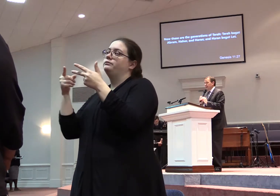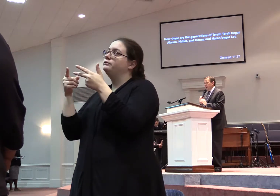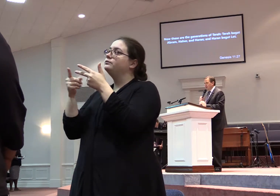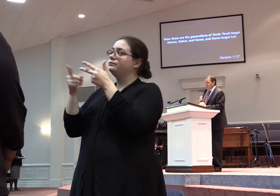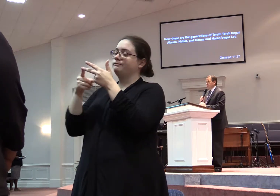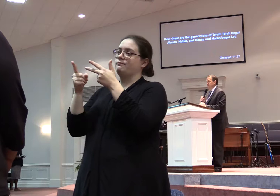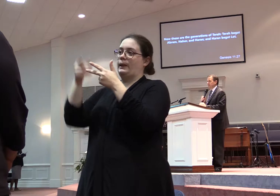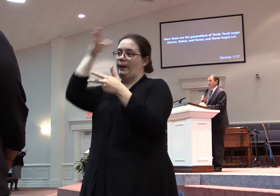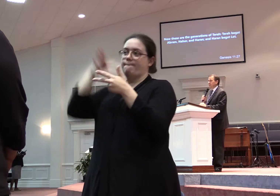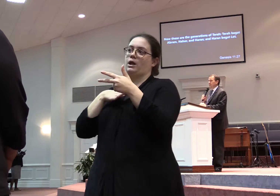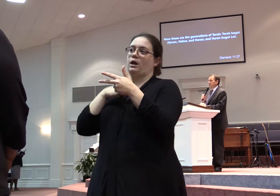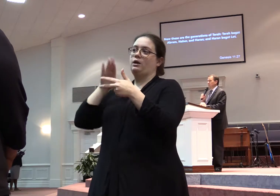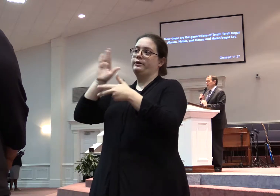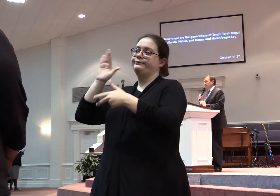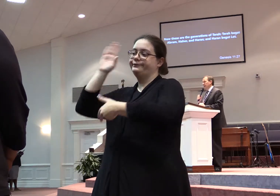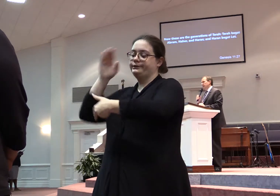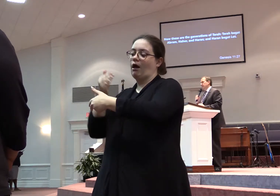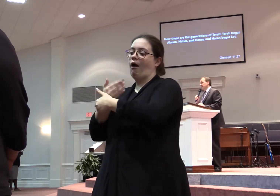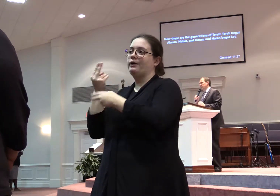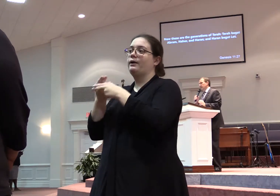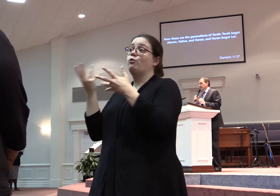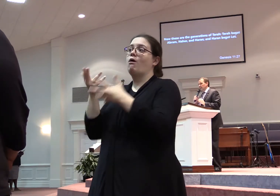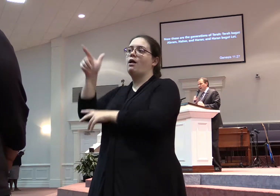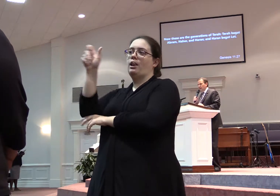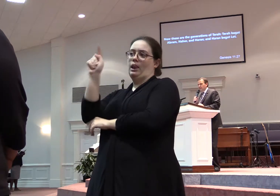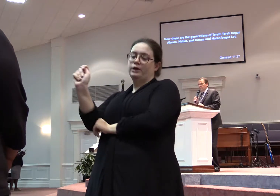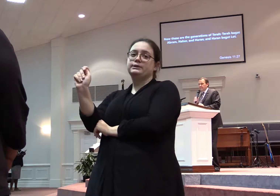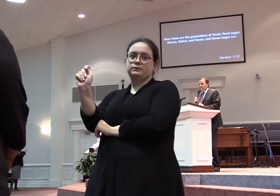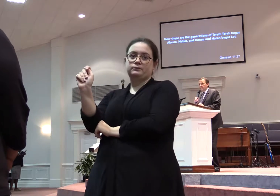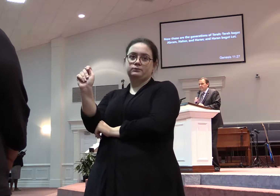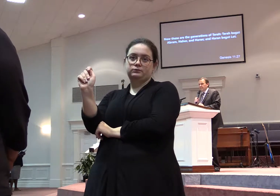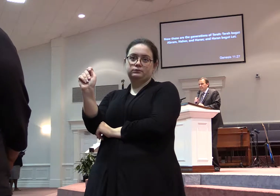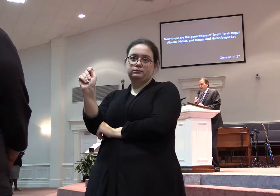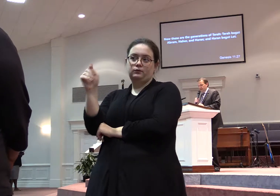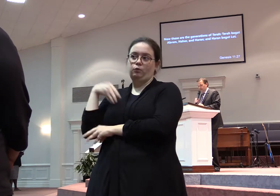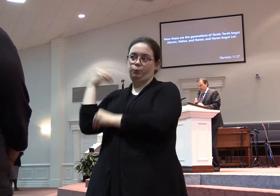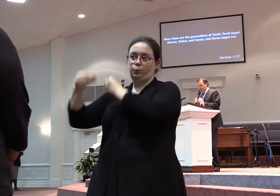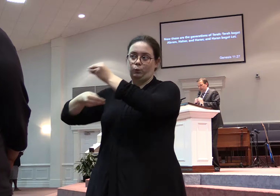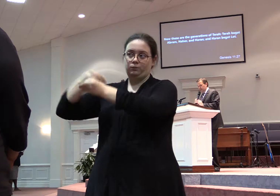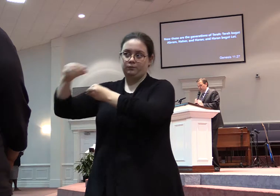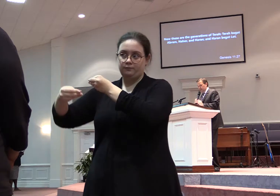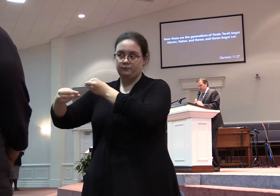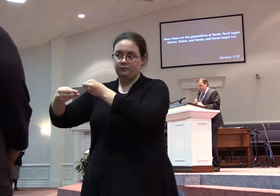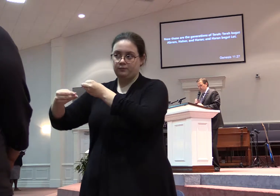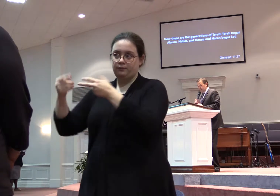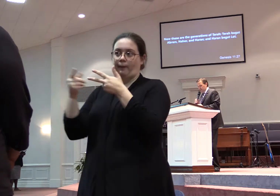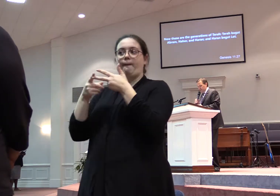And Haran begat Lot. And